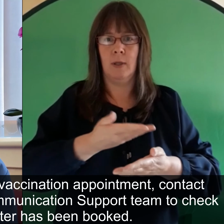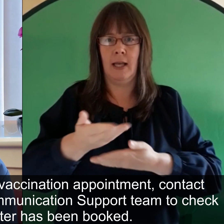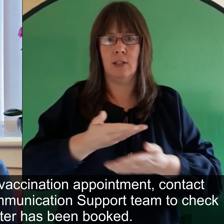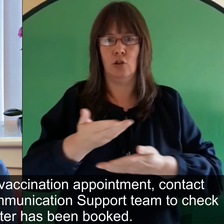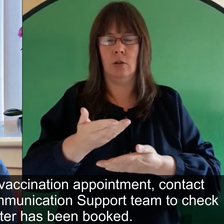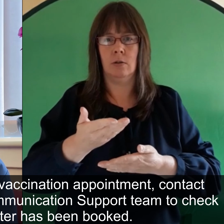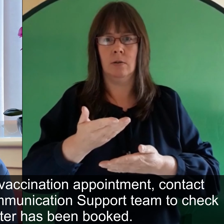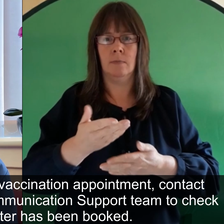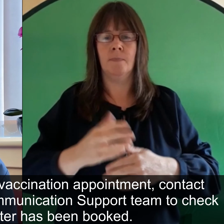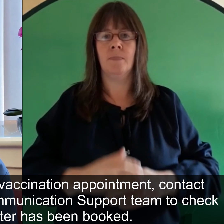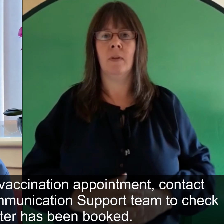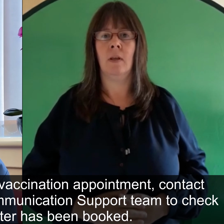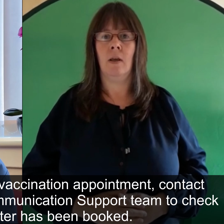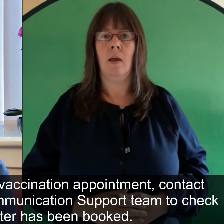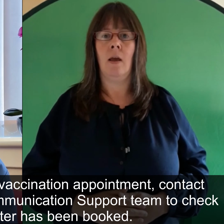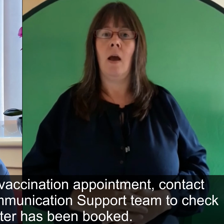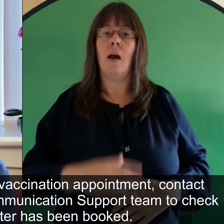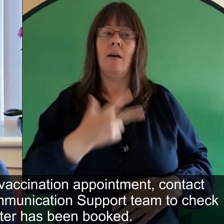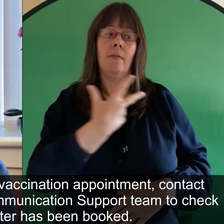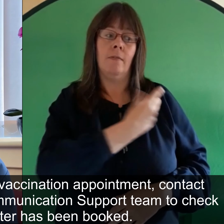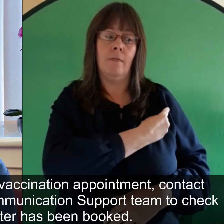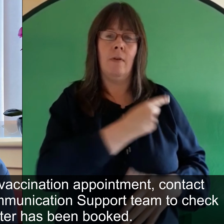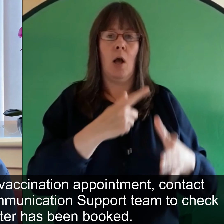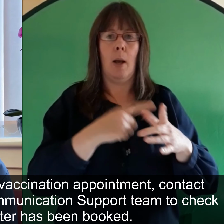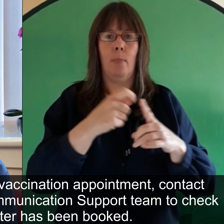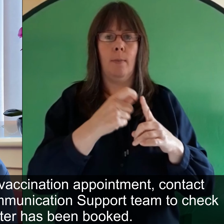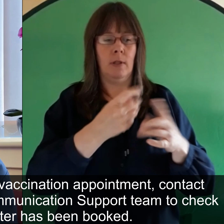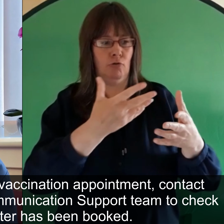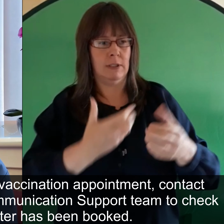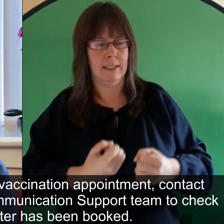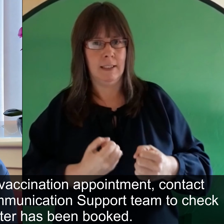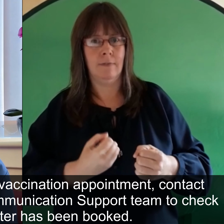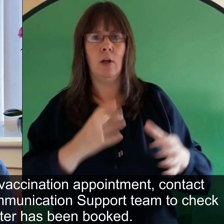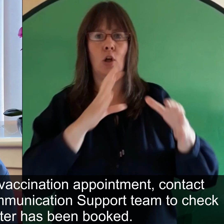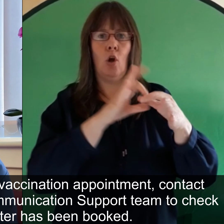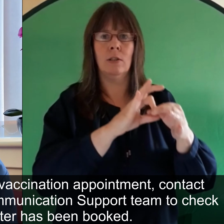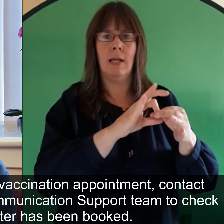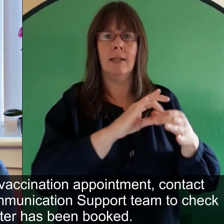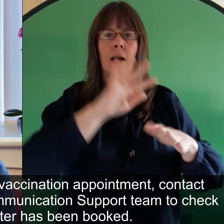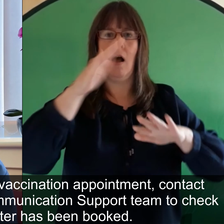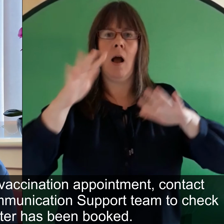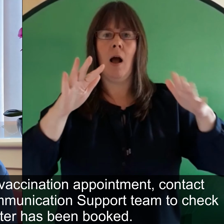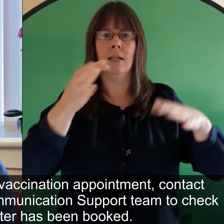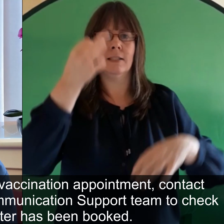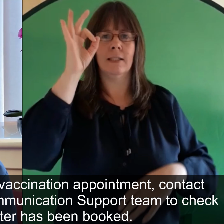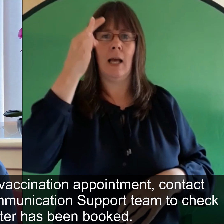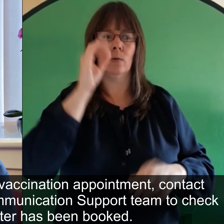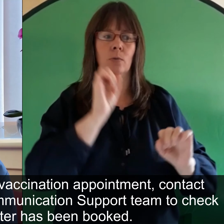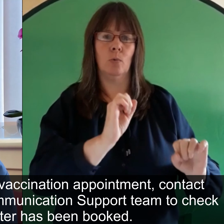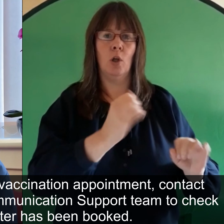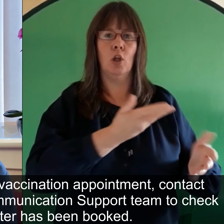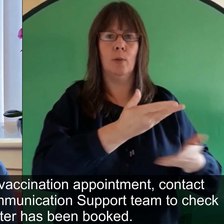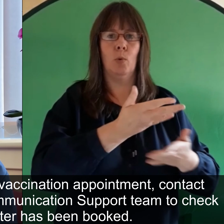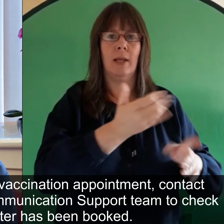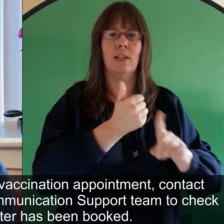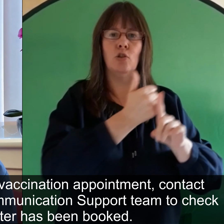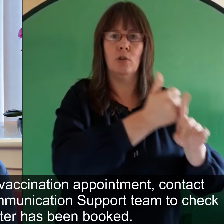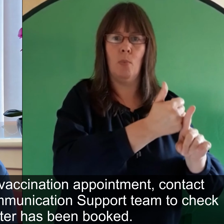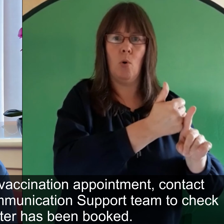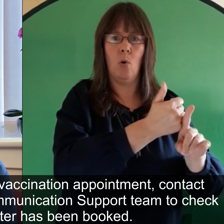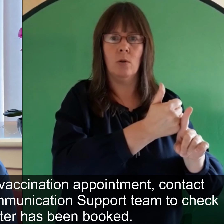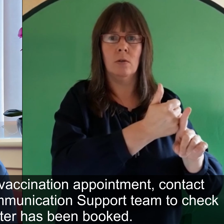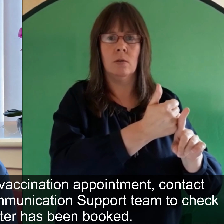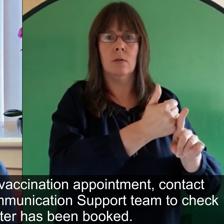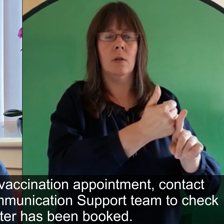When you receive your vaccination appointment, contact the Highland Council Communications Support Team to check if an